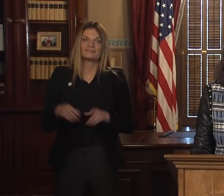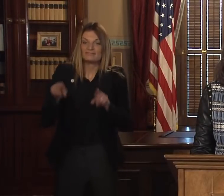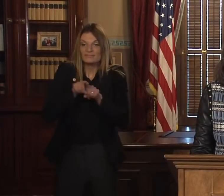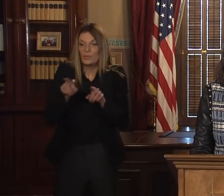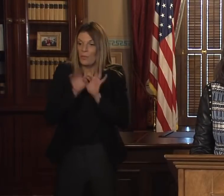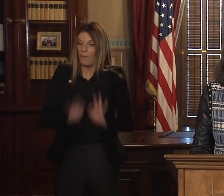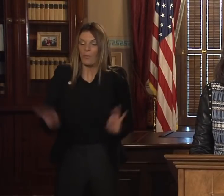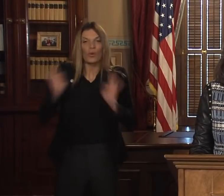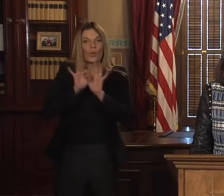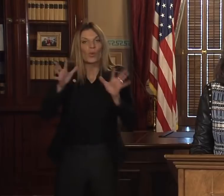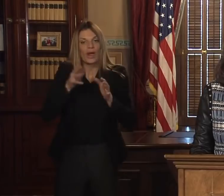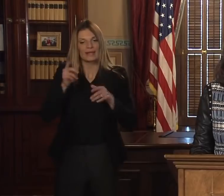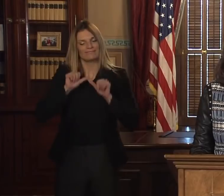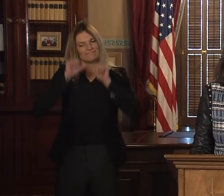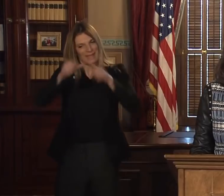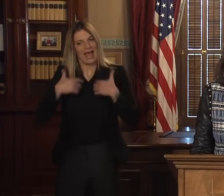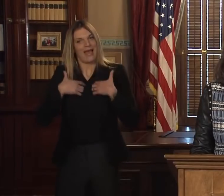businesses.